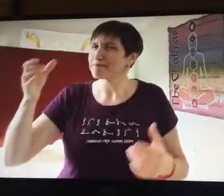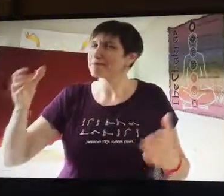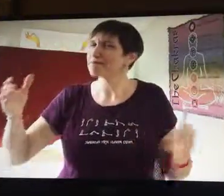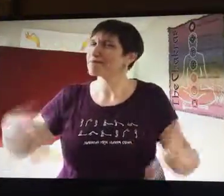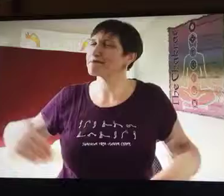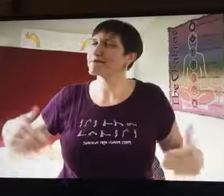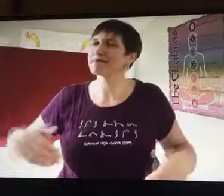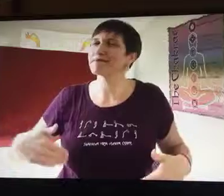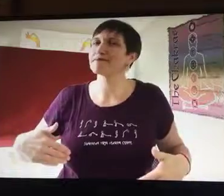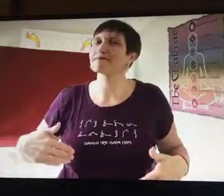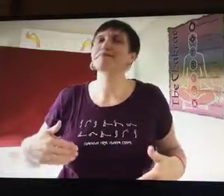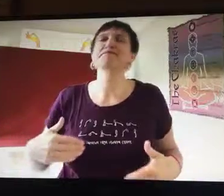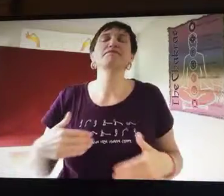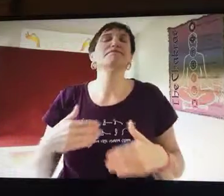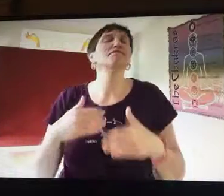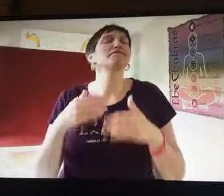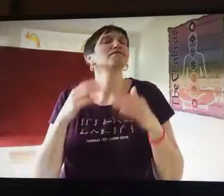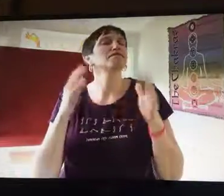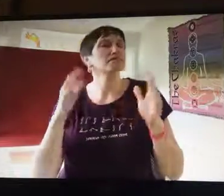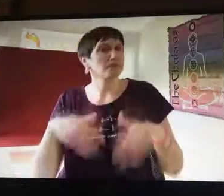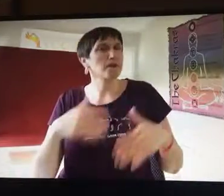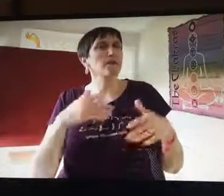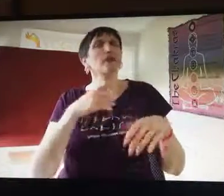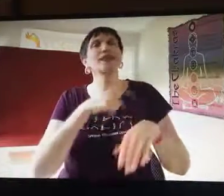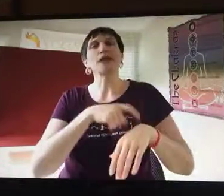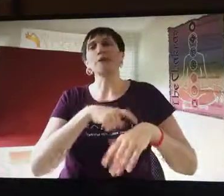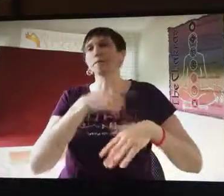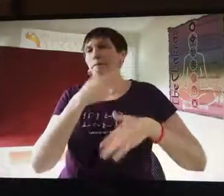Does it really match the concept? Not yet.